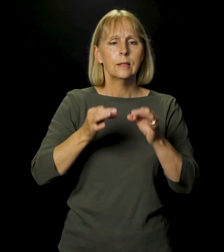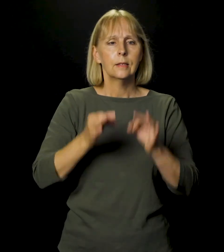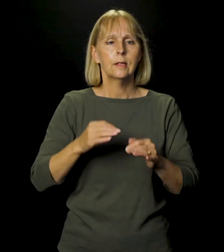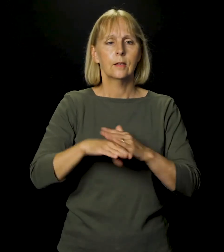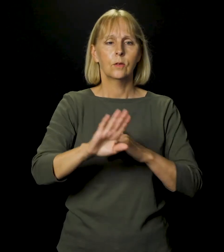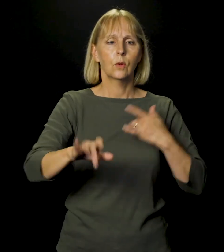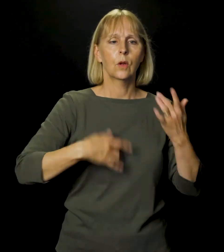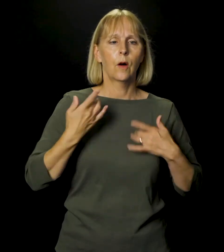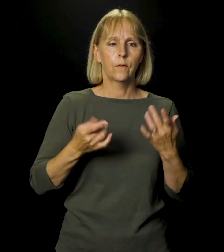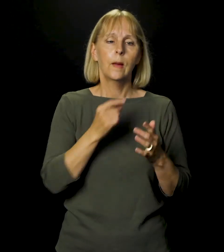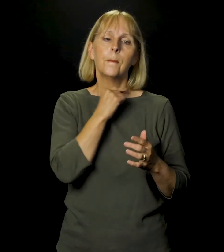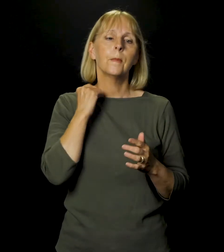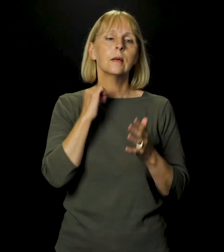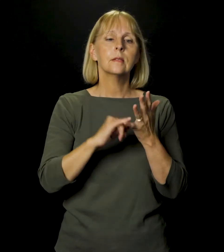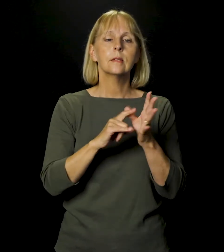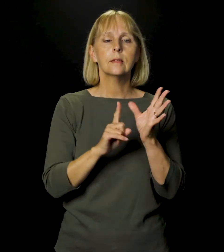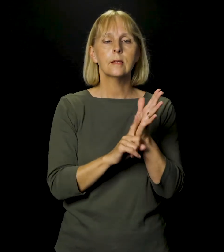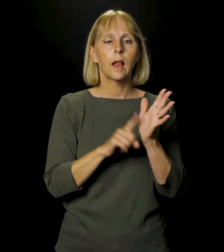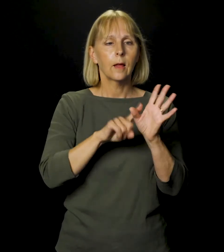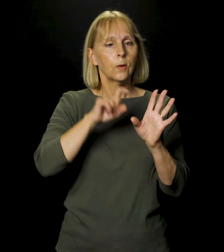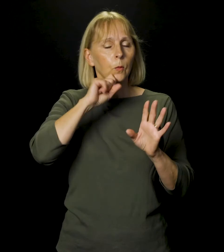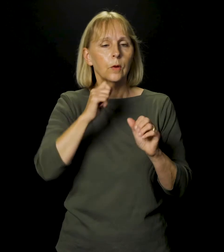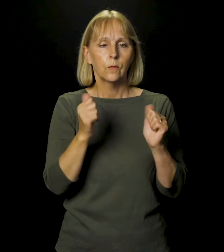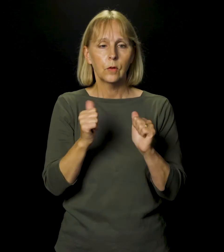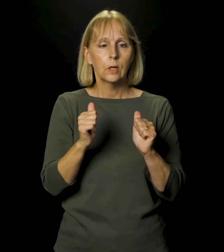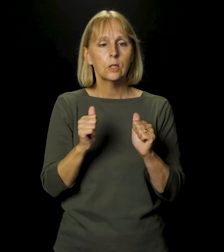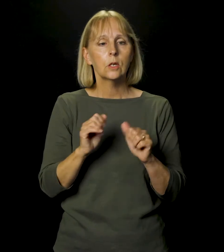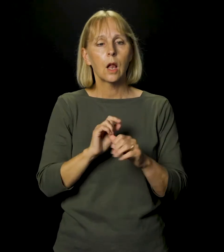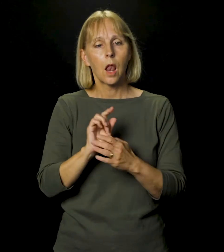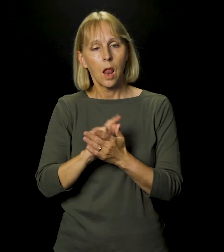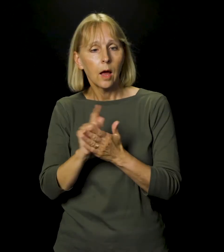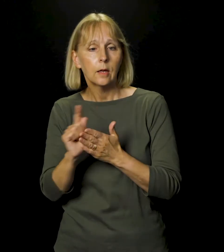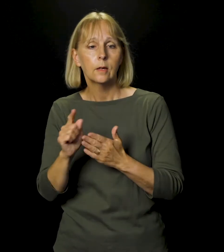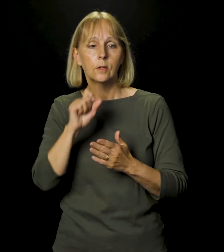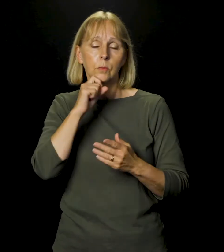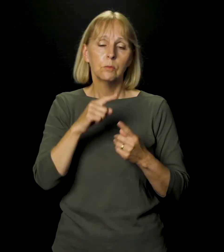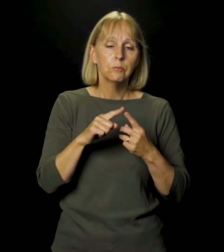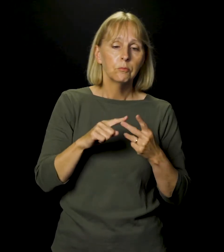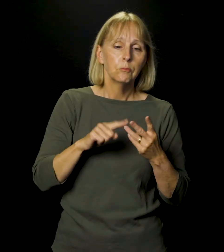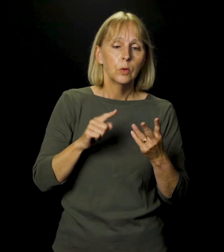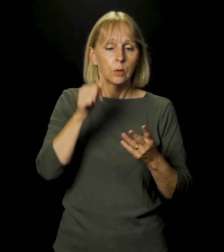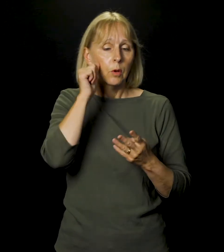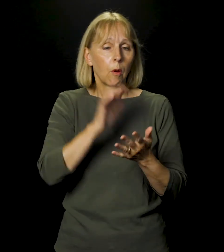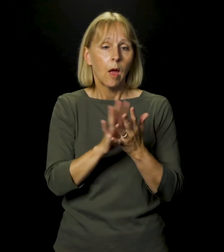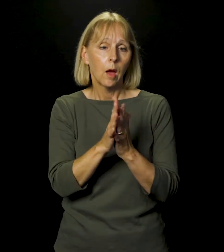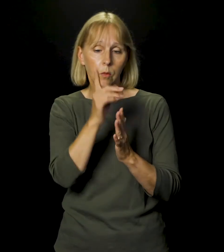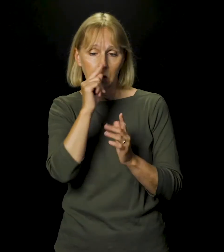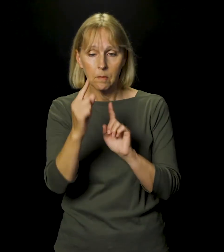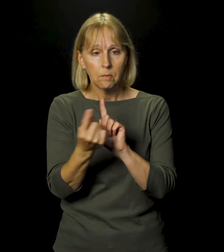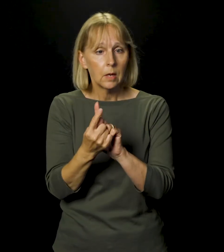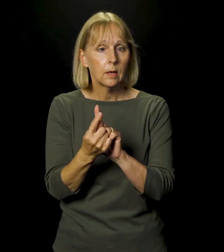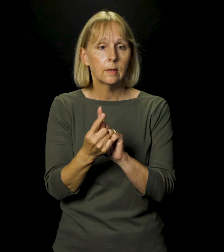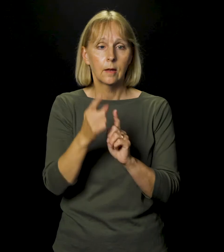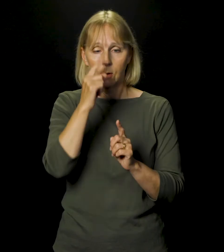going to wrap up at the end and she'll just have some pointers about how we can do that and love to, I don't know, meet you in person, connect the dots, and we can continue a